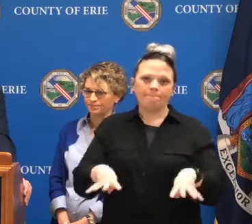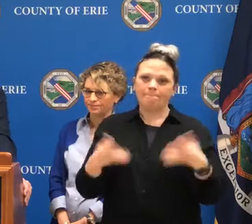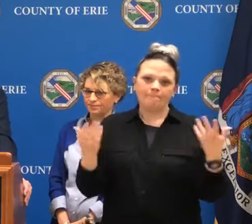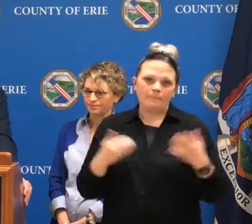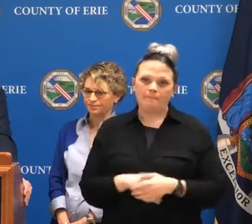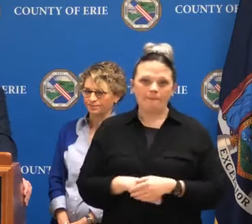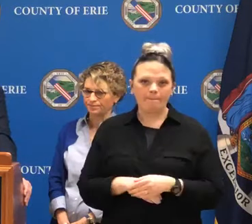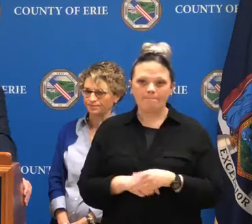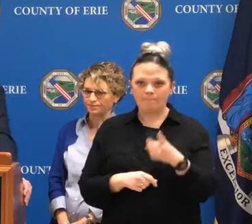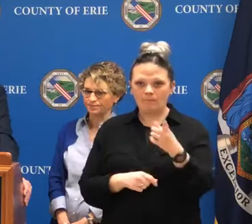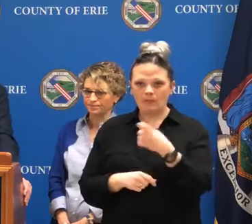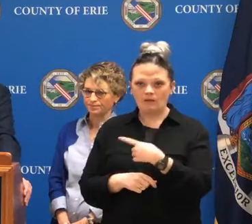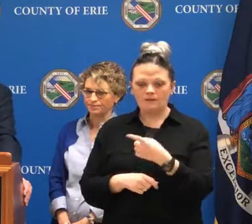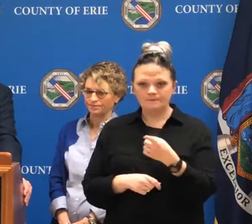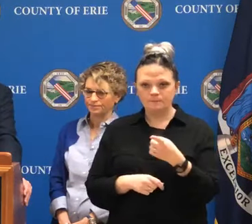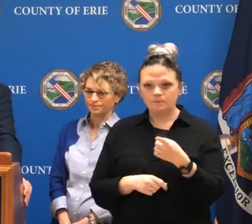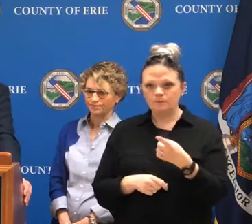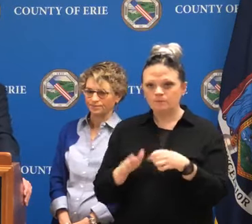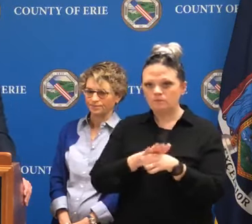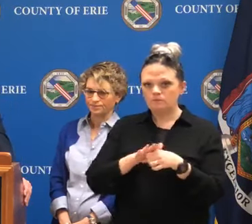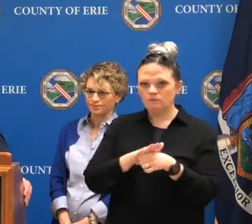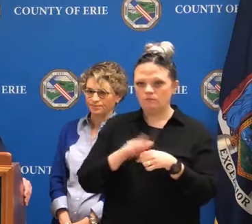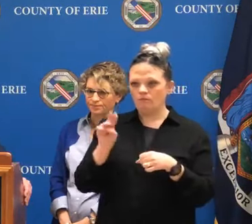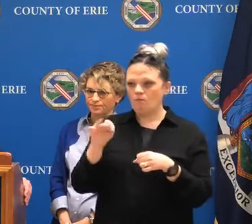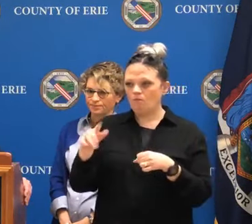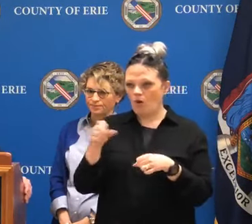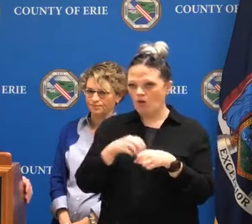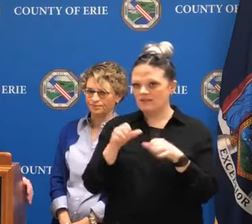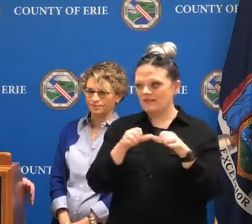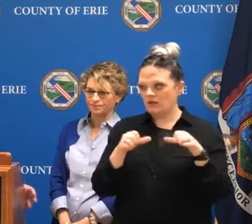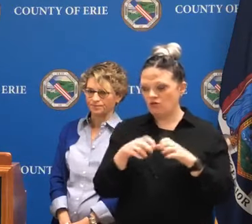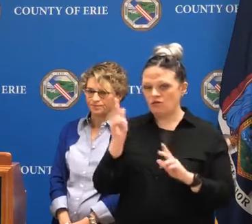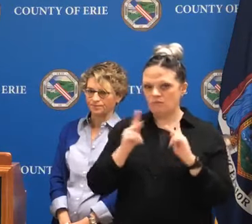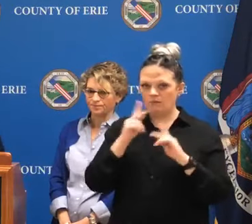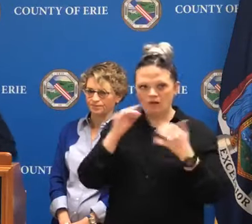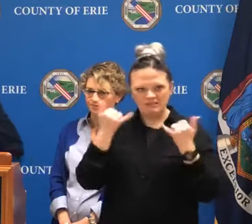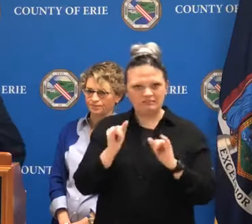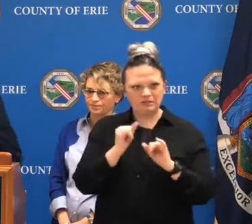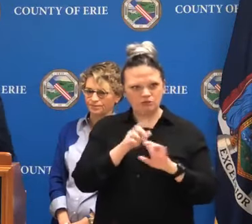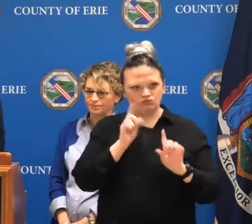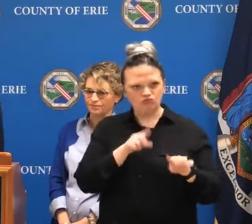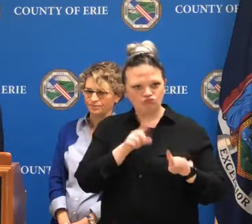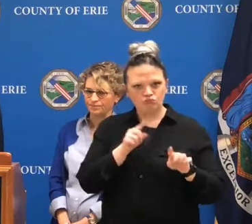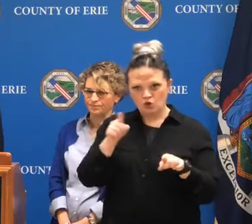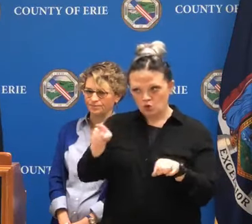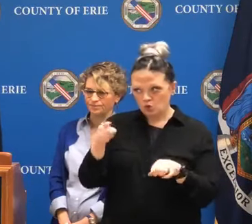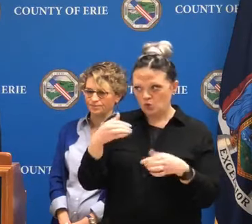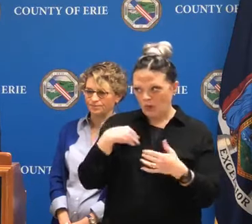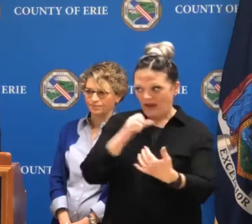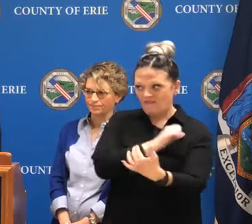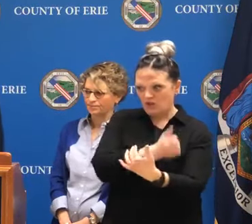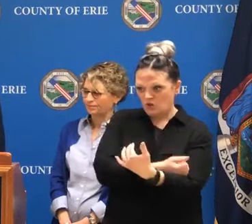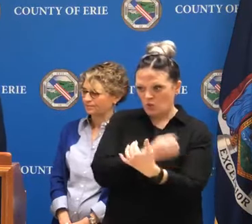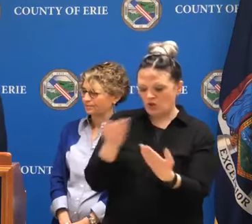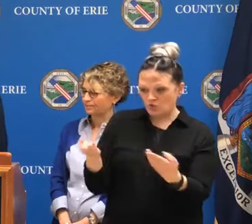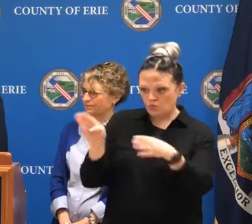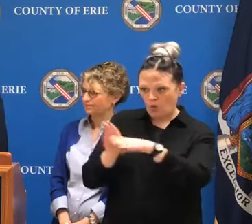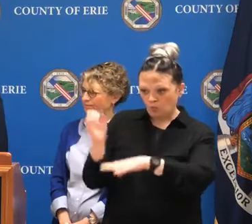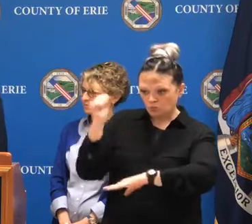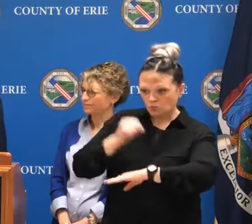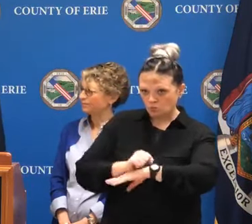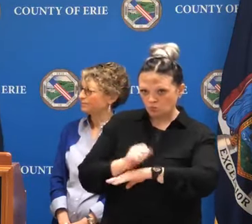Michael, one question. Regarding the local malls in the area that people have still been going to, do you have the authority to shut them down, and is that